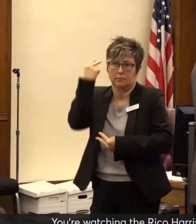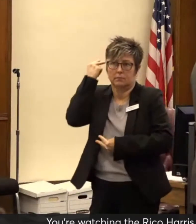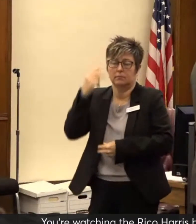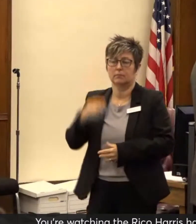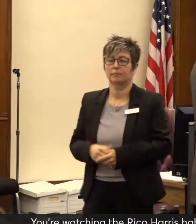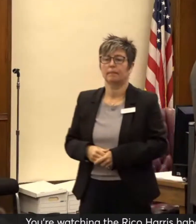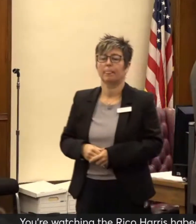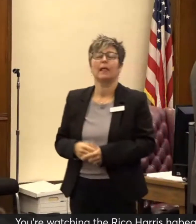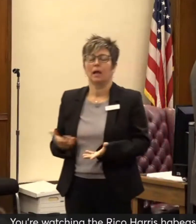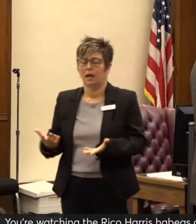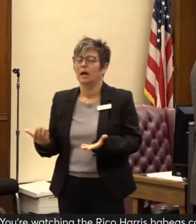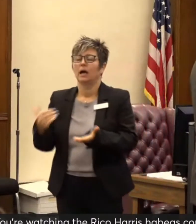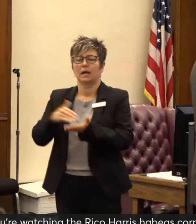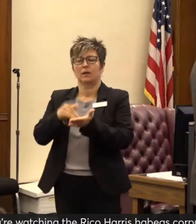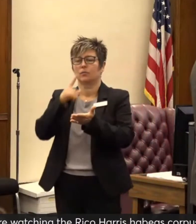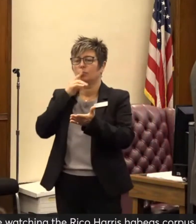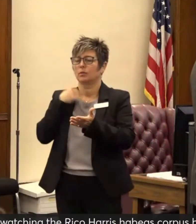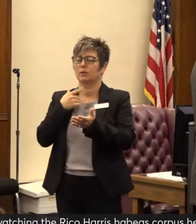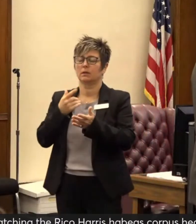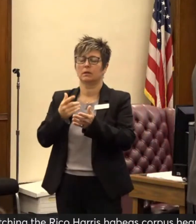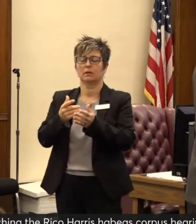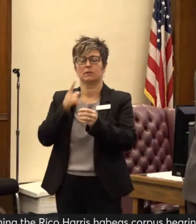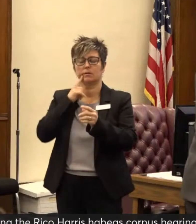needed anything clarified or if there was any questions.